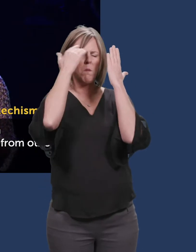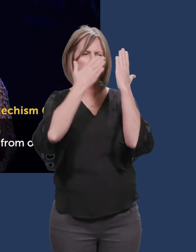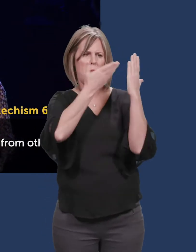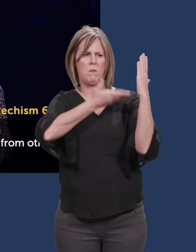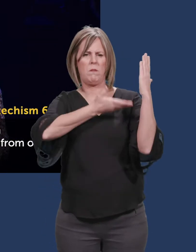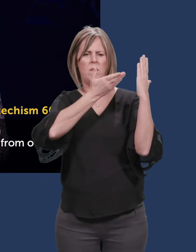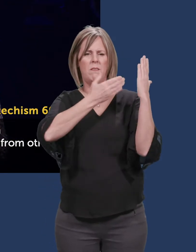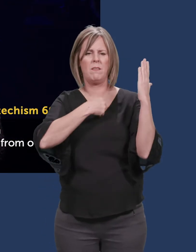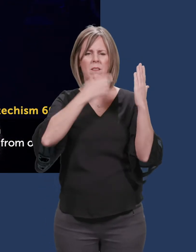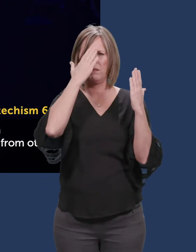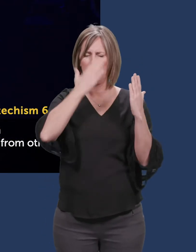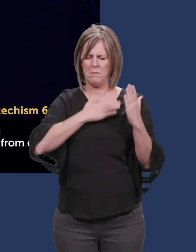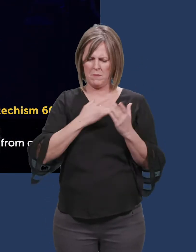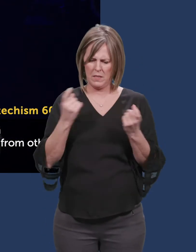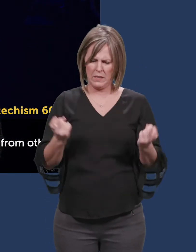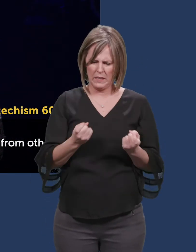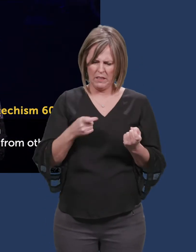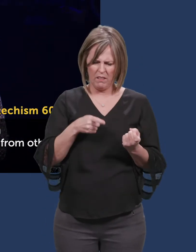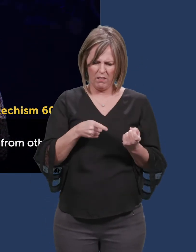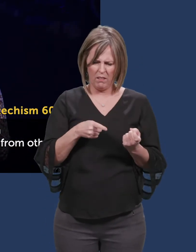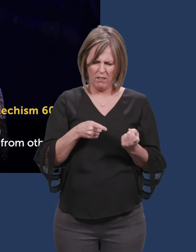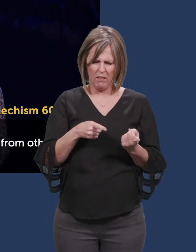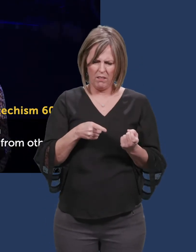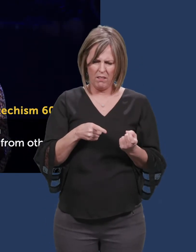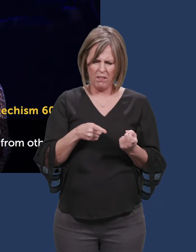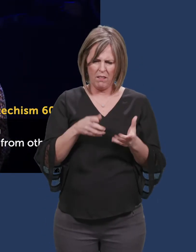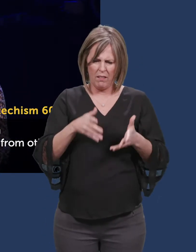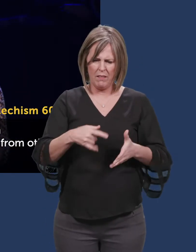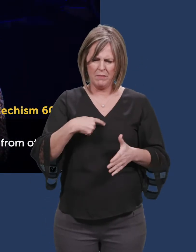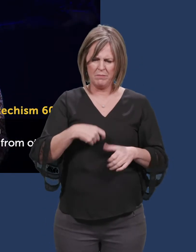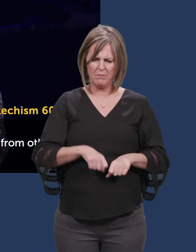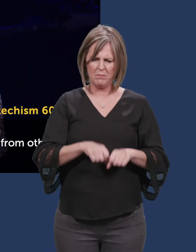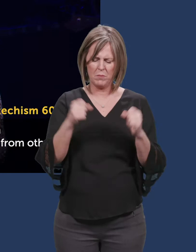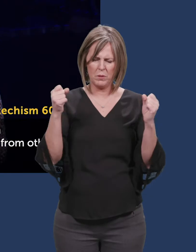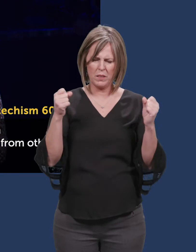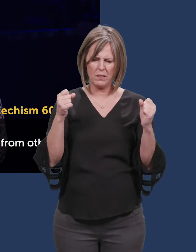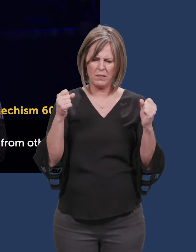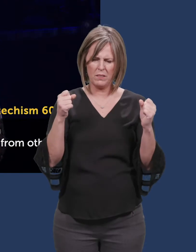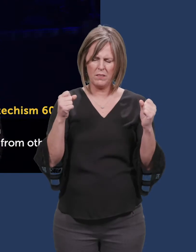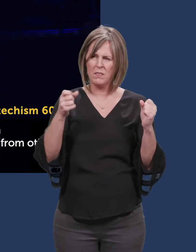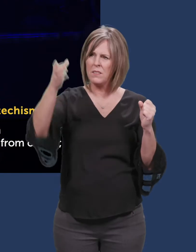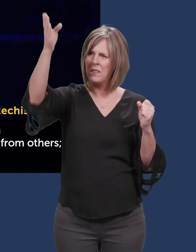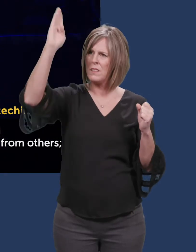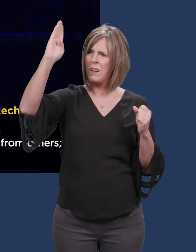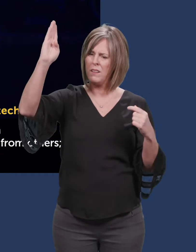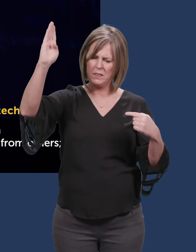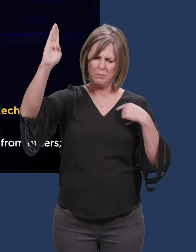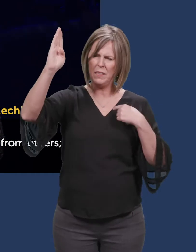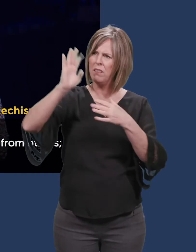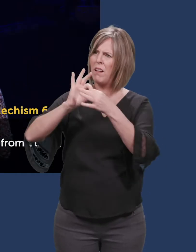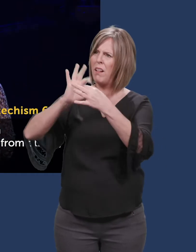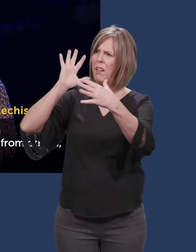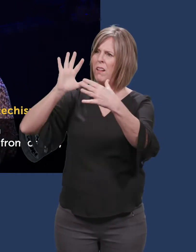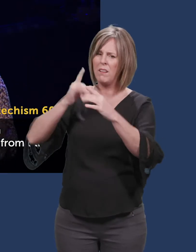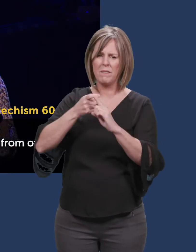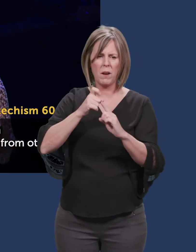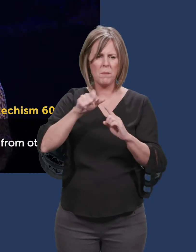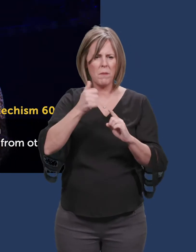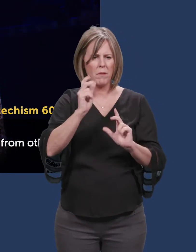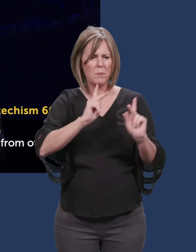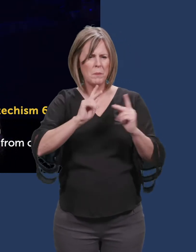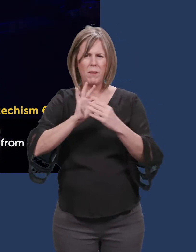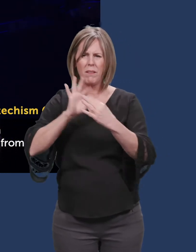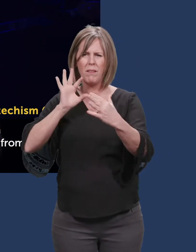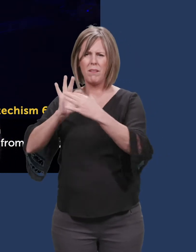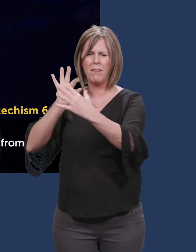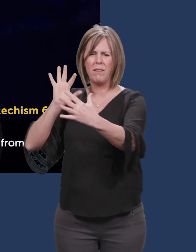my sin has left me broken and disconnected from my Creator and from others. And I know